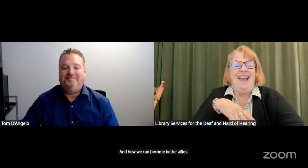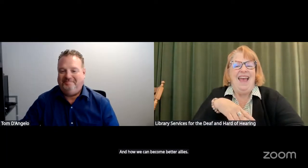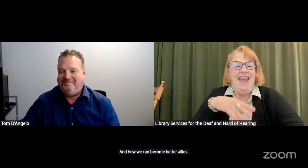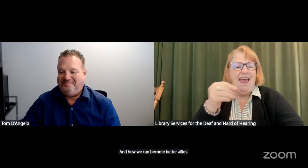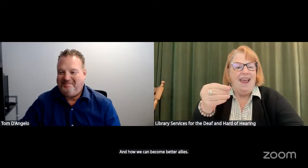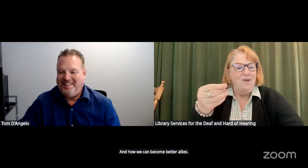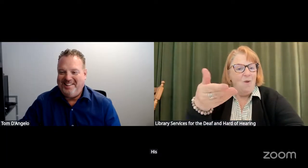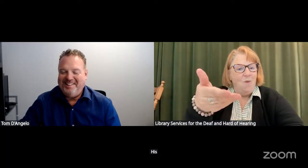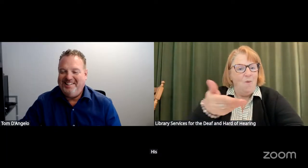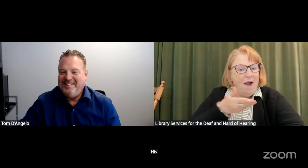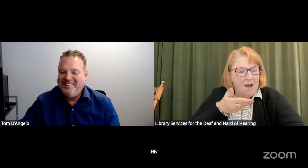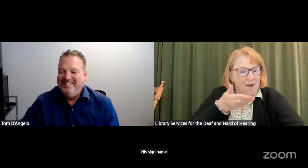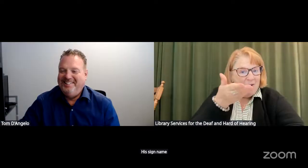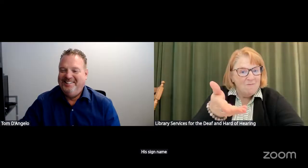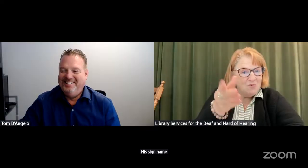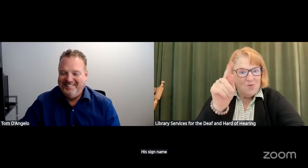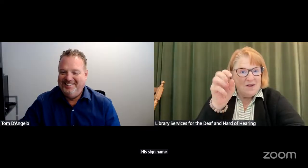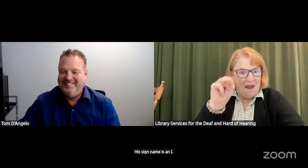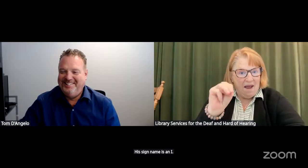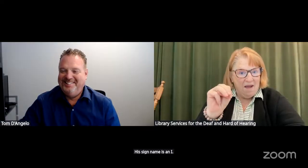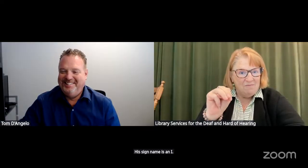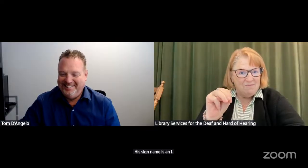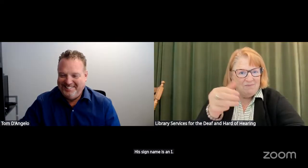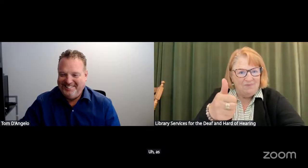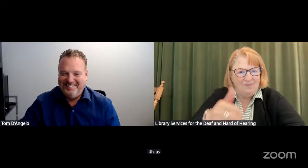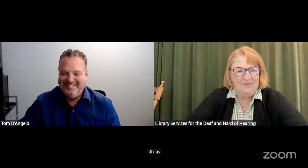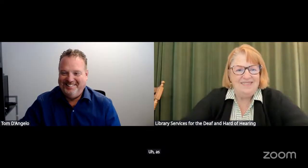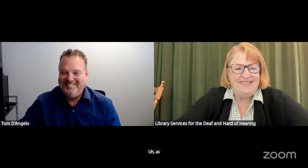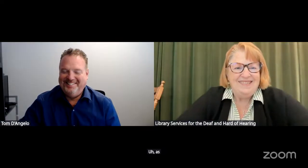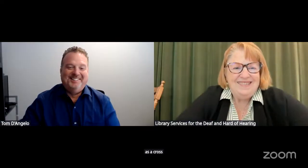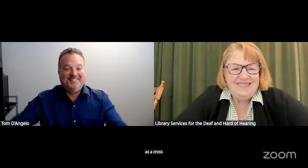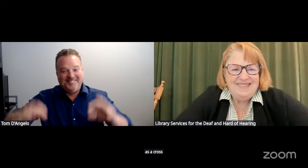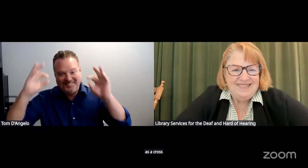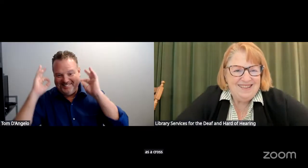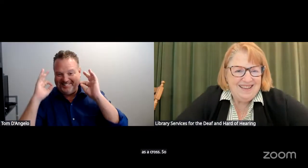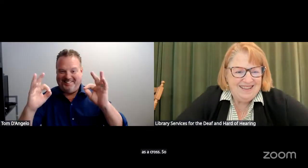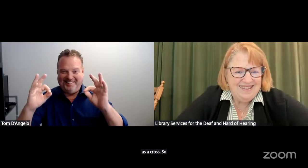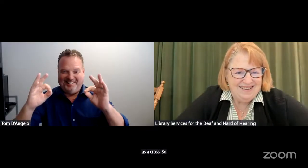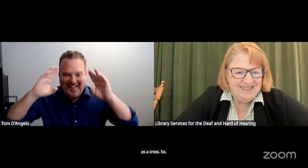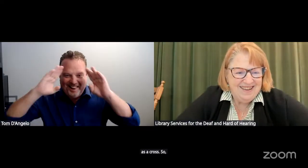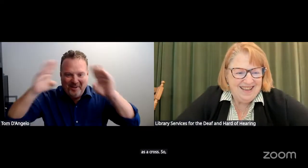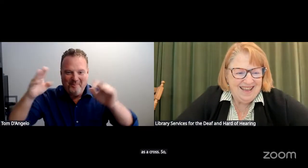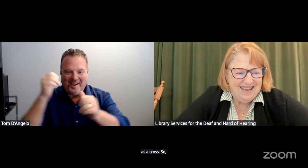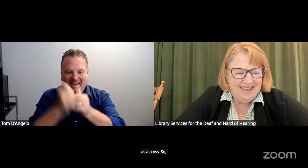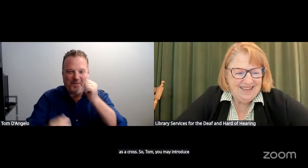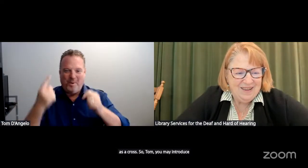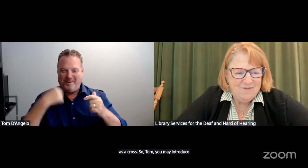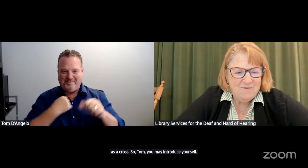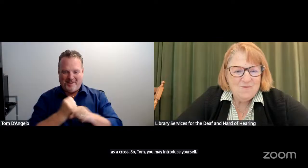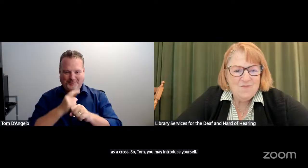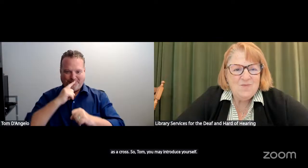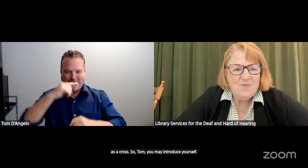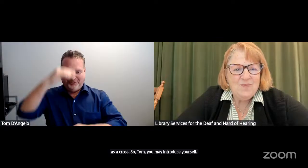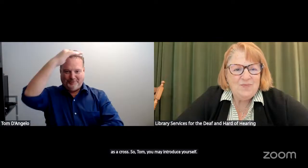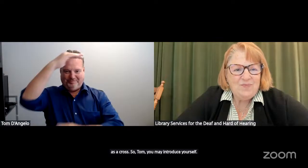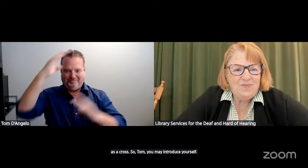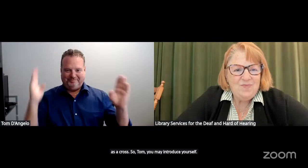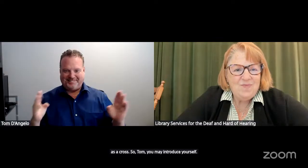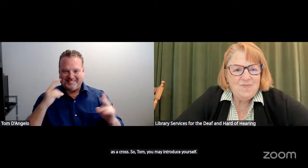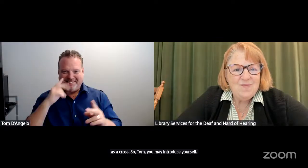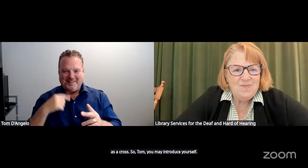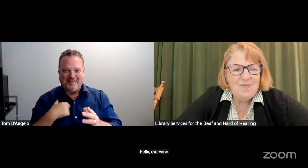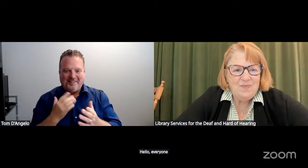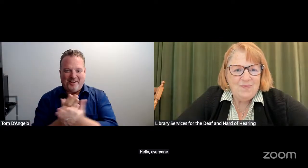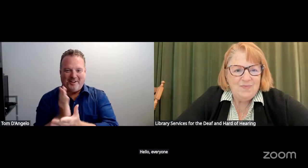His sign name is an I as a cross. So, Tom, you may introduce yourself. Hello,